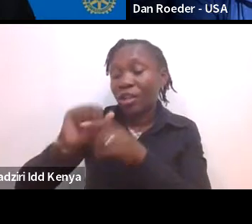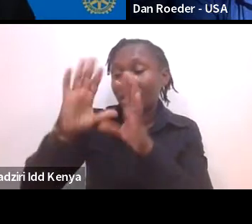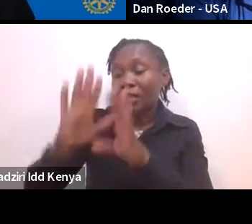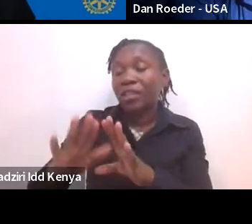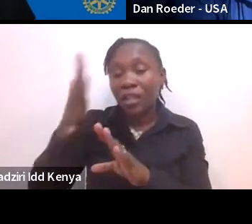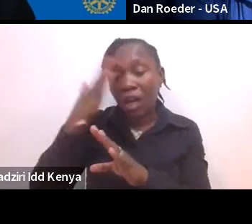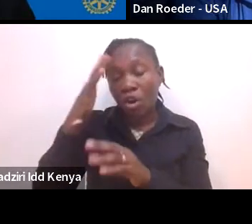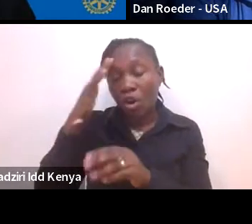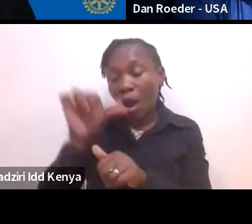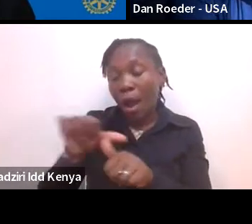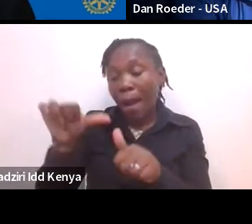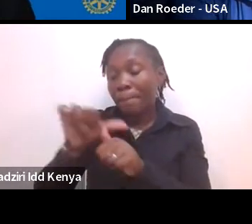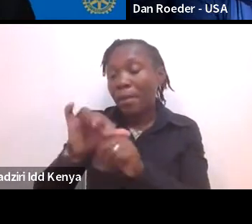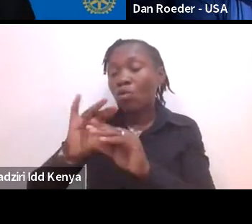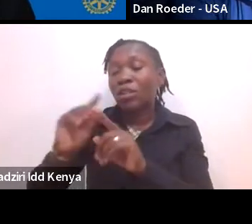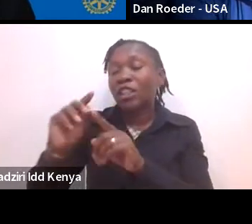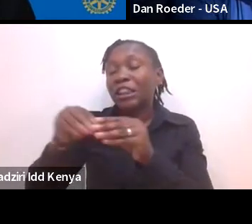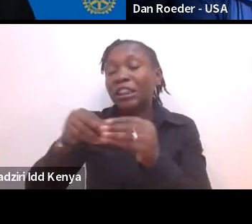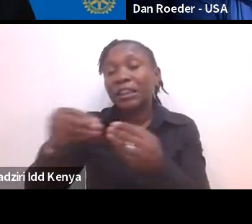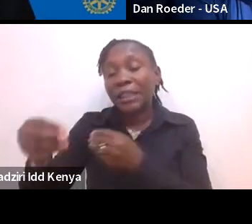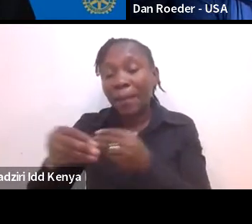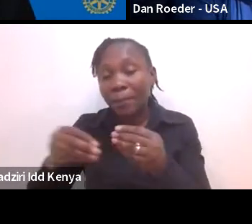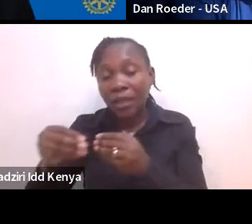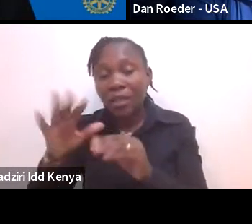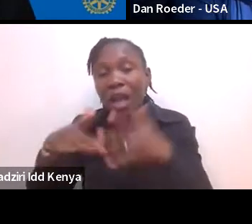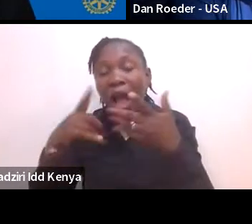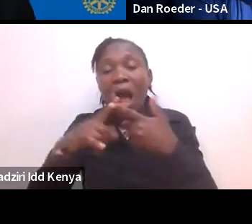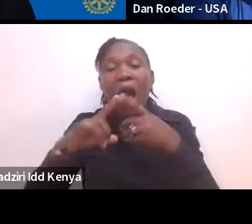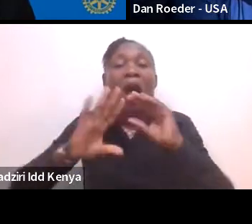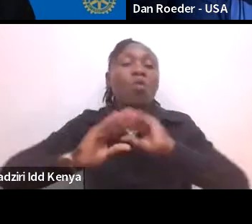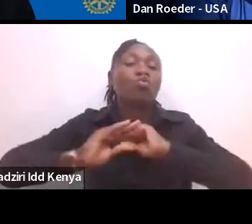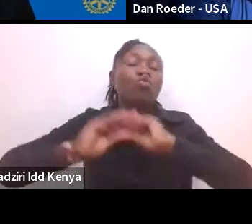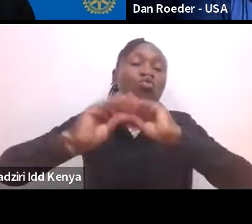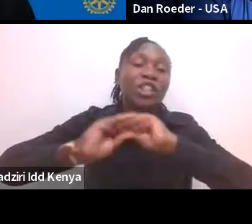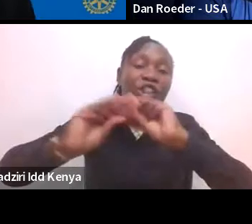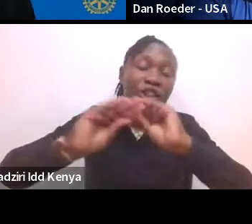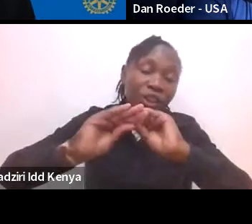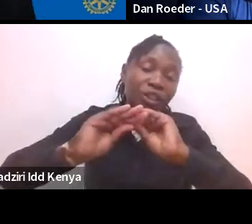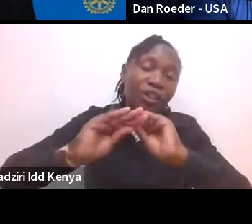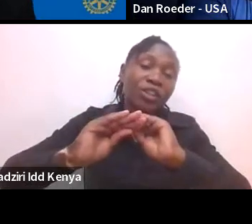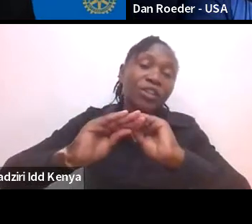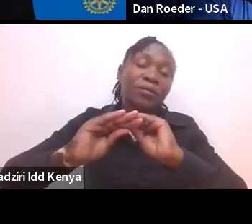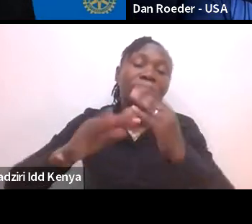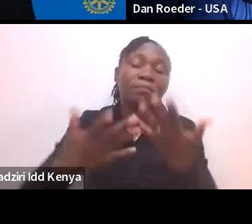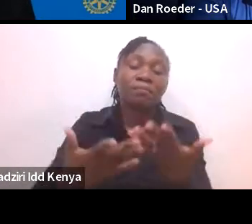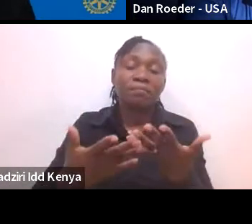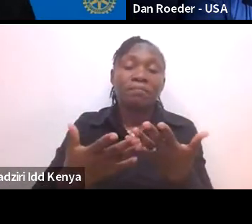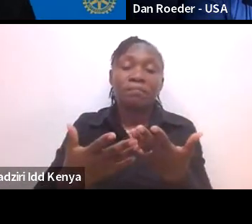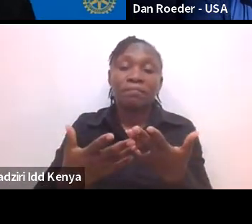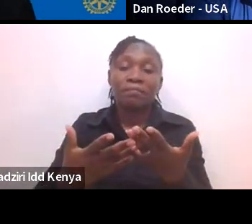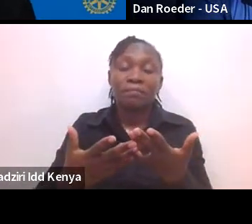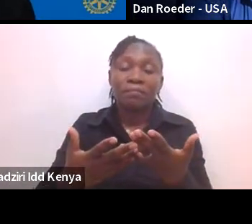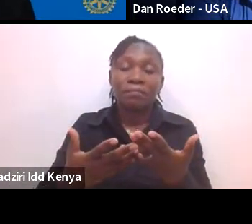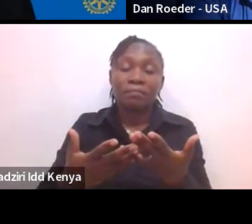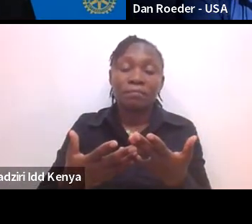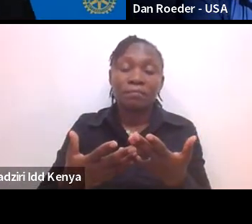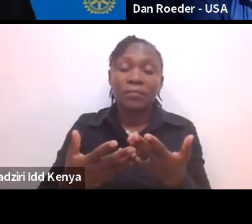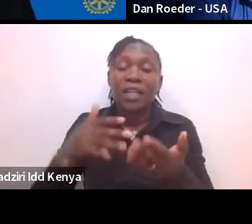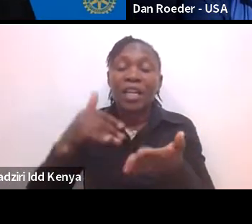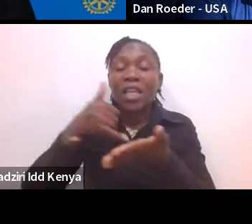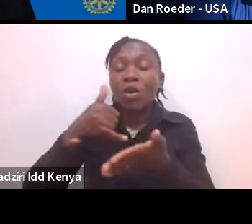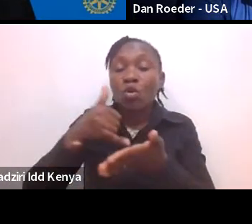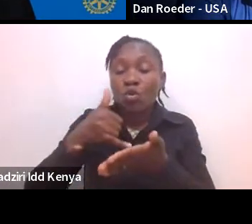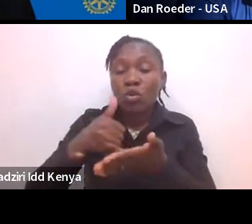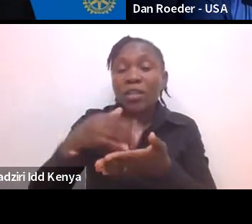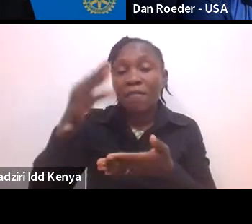teach students with disabilities, about inclusive education and about special education practices. Well, we know